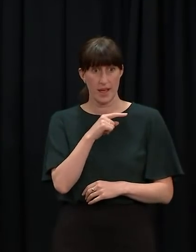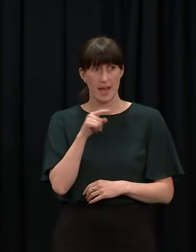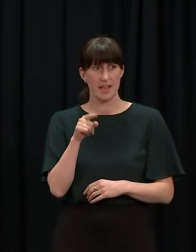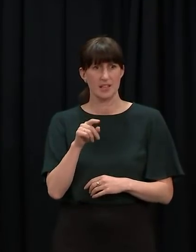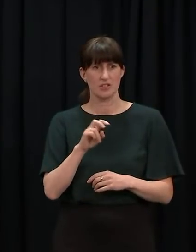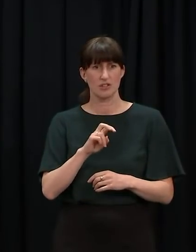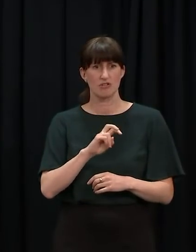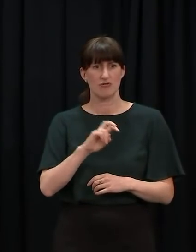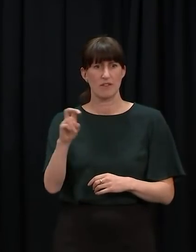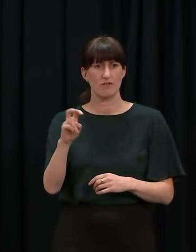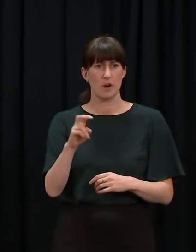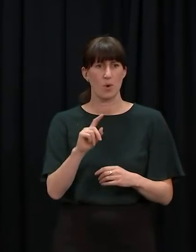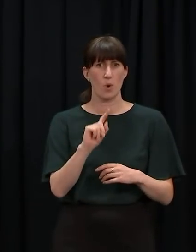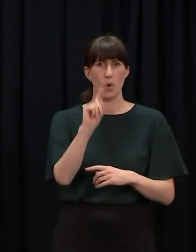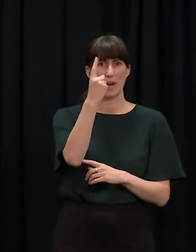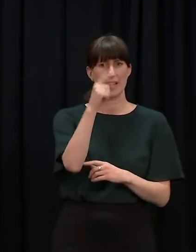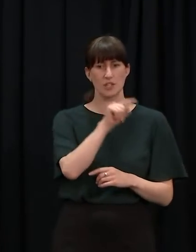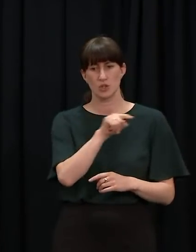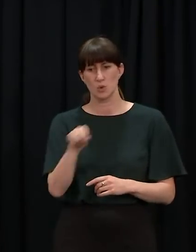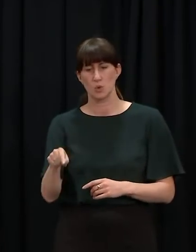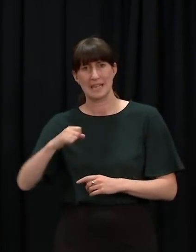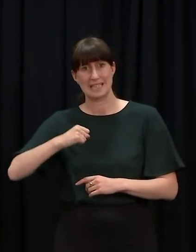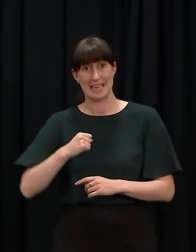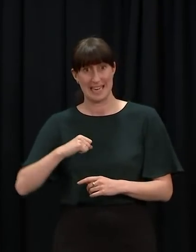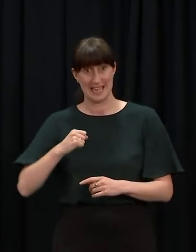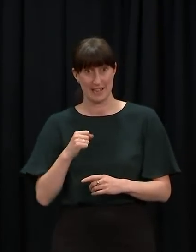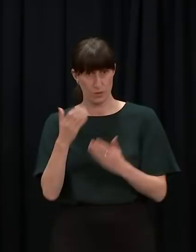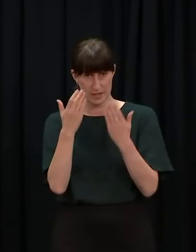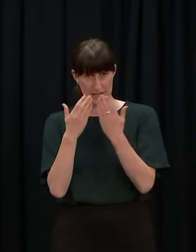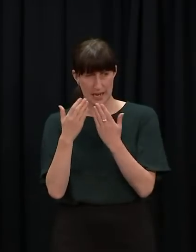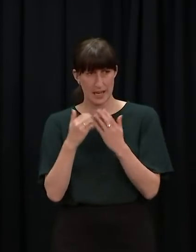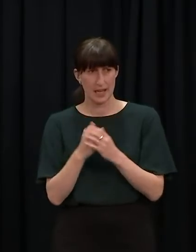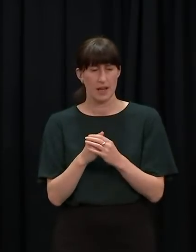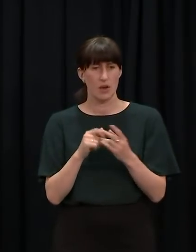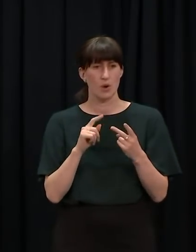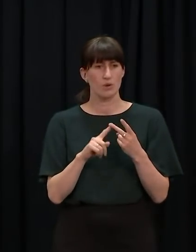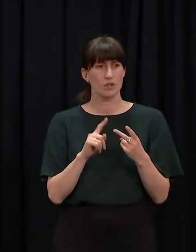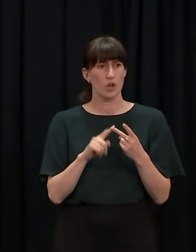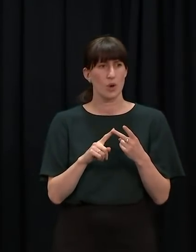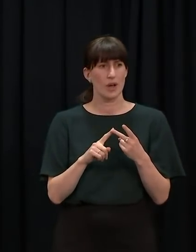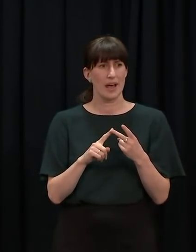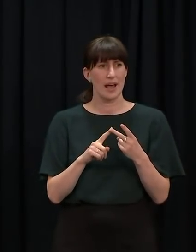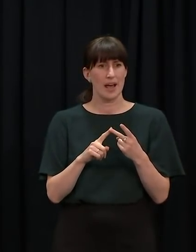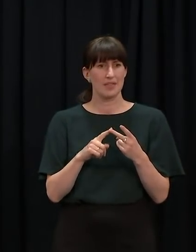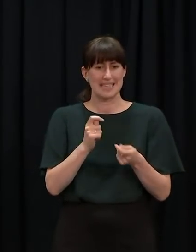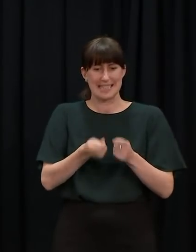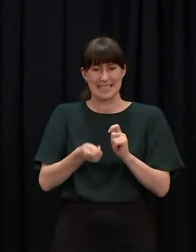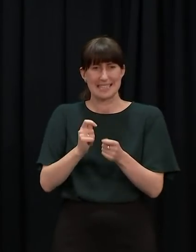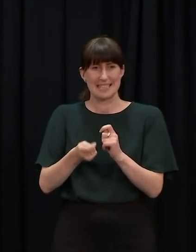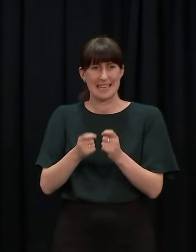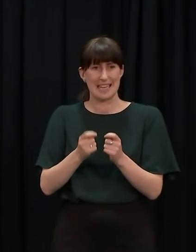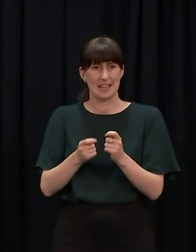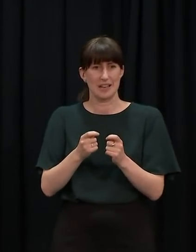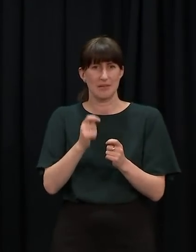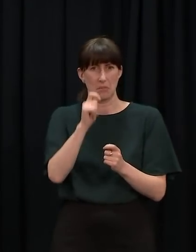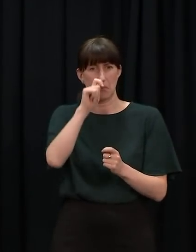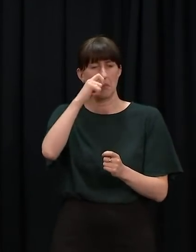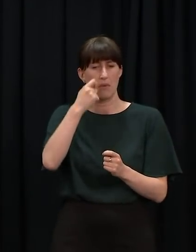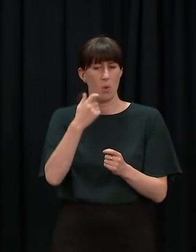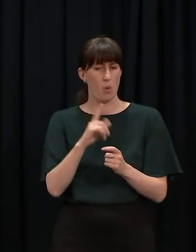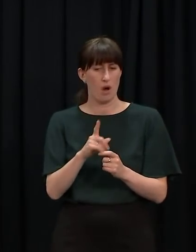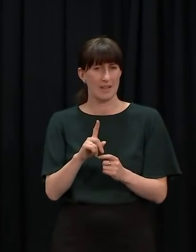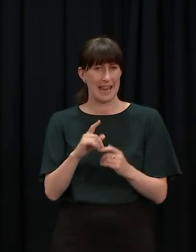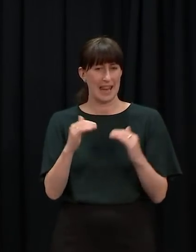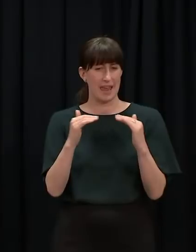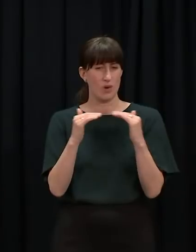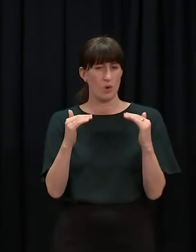also anything about the Clover Park testing, the level of compliance you're getting, what sort of level would you like to see there of testing to